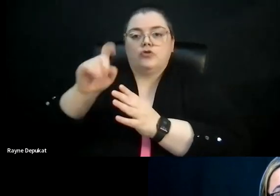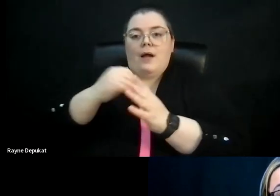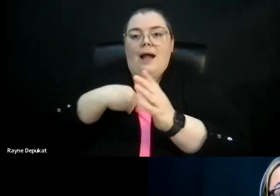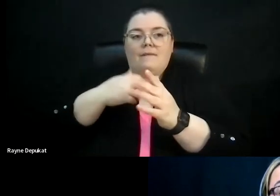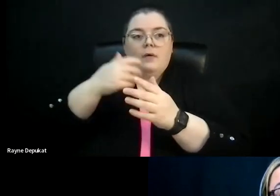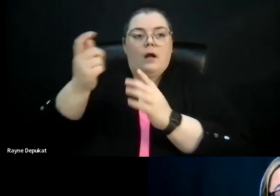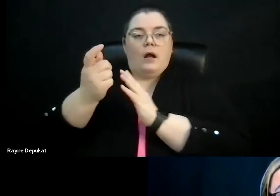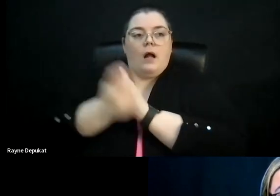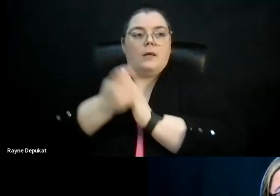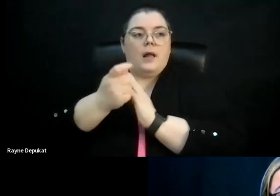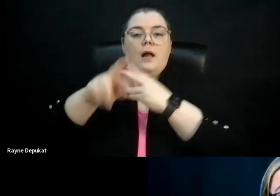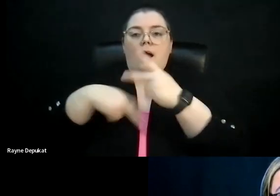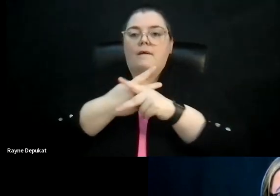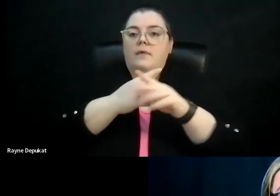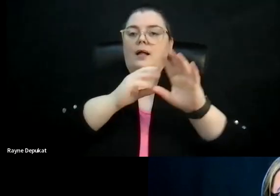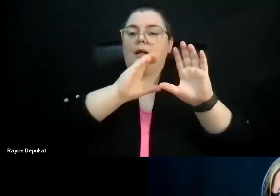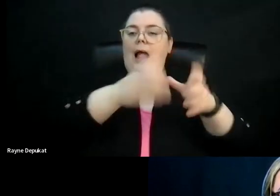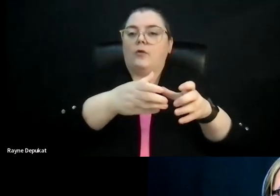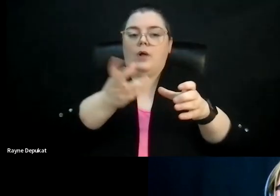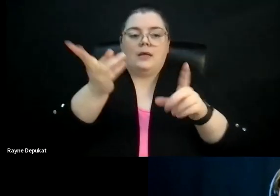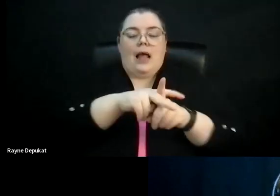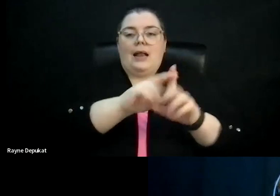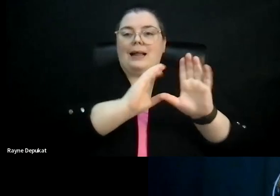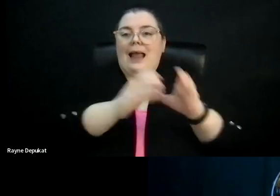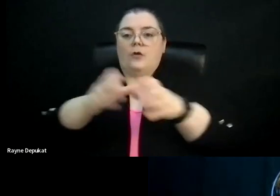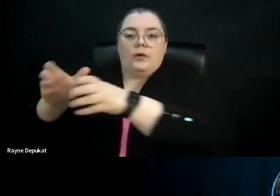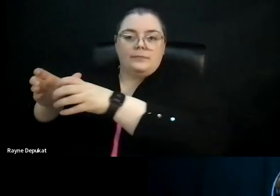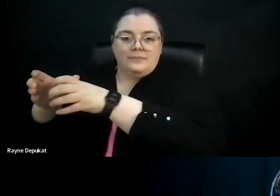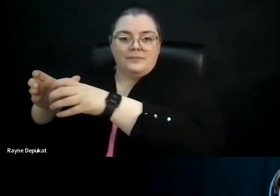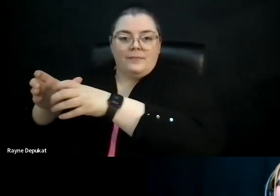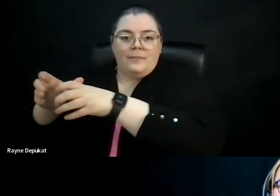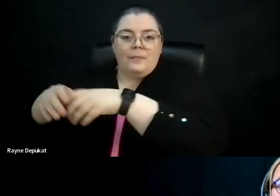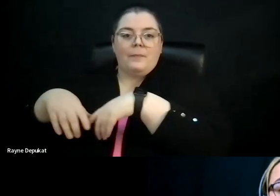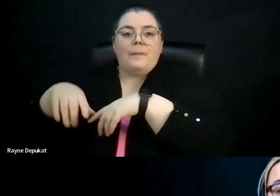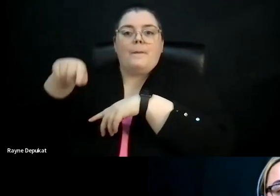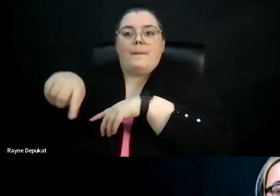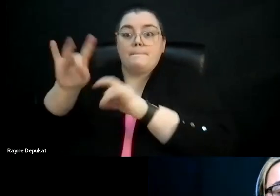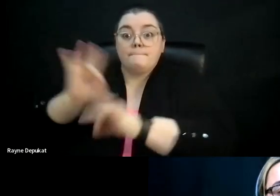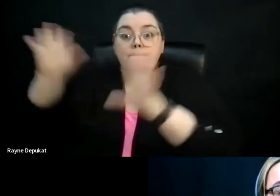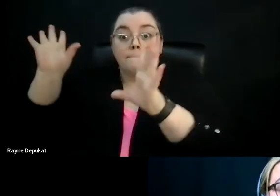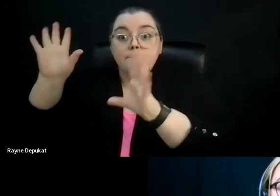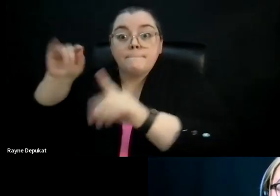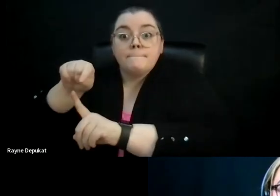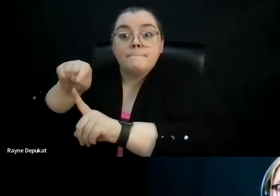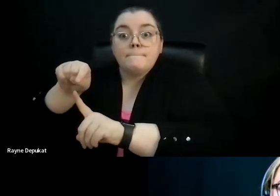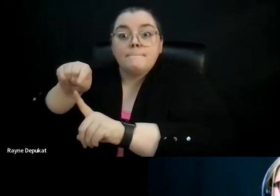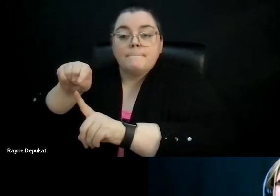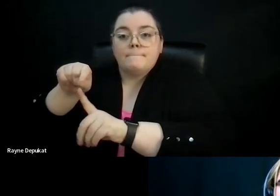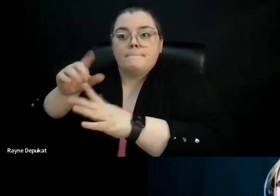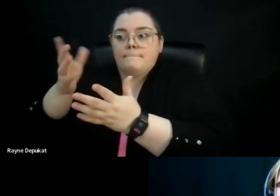And when you receive a request, there should be an automatic kind of category you assign this request to. They should fall into categories. Is this